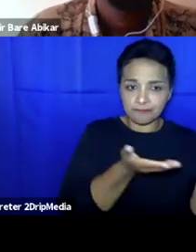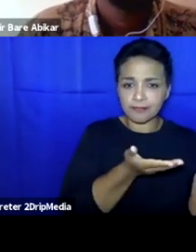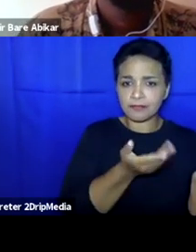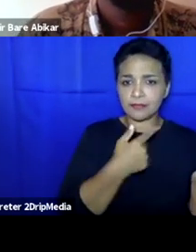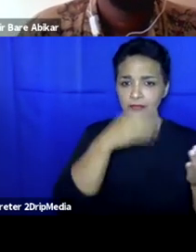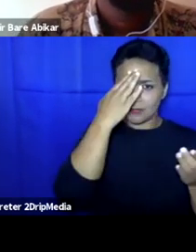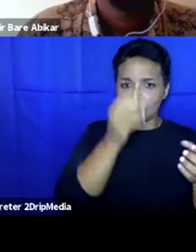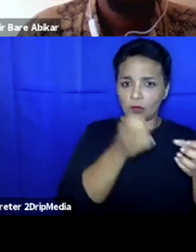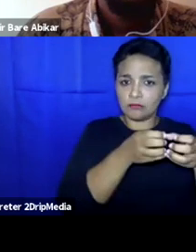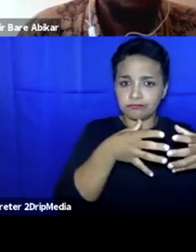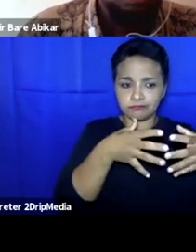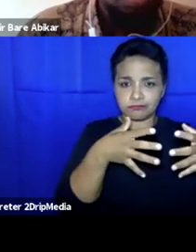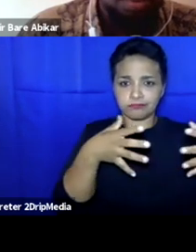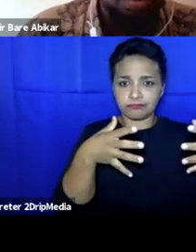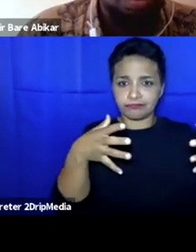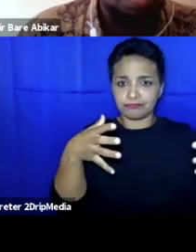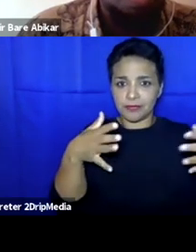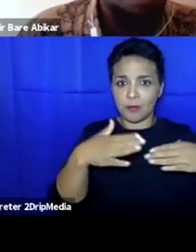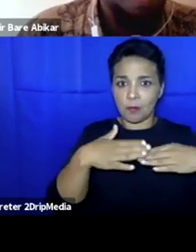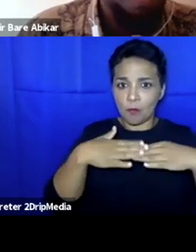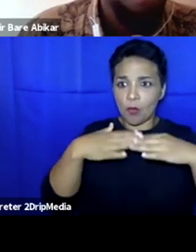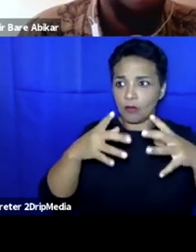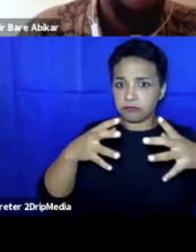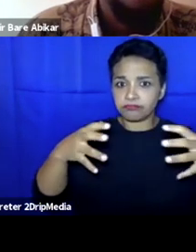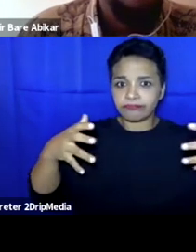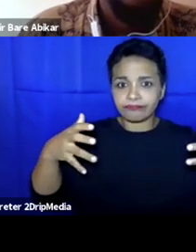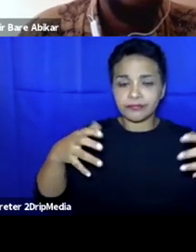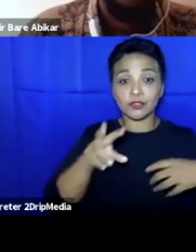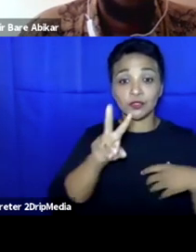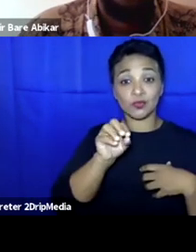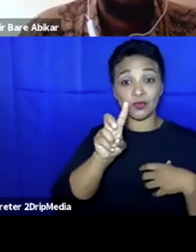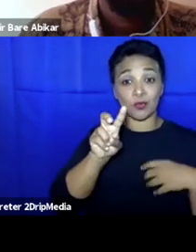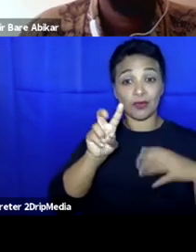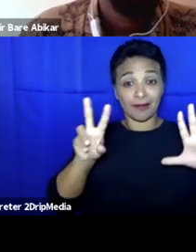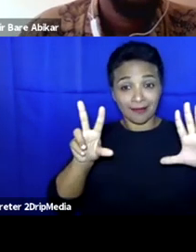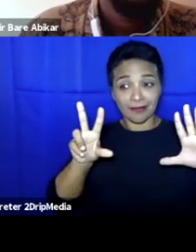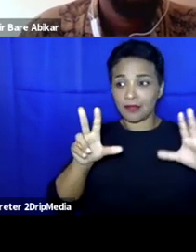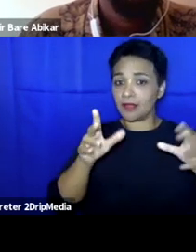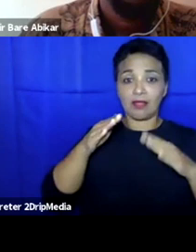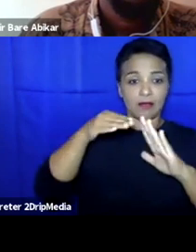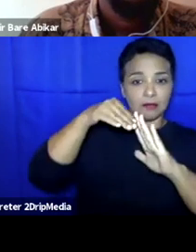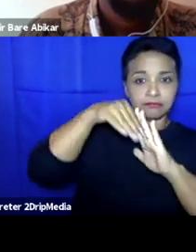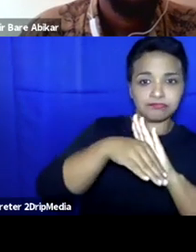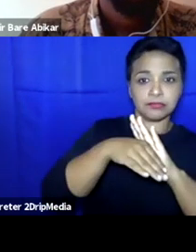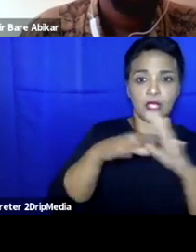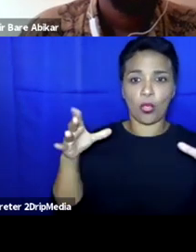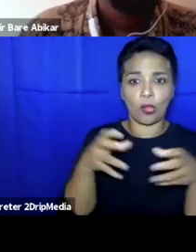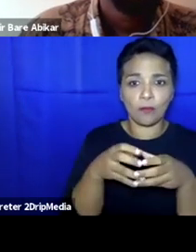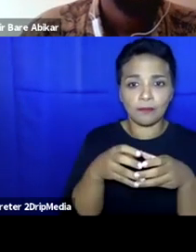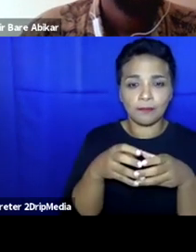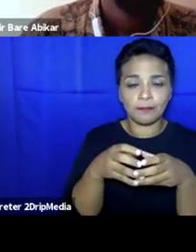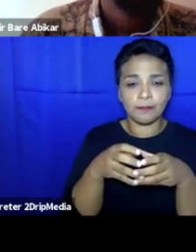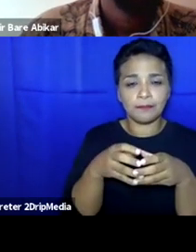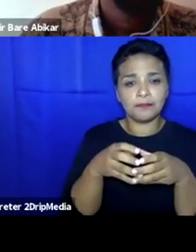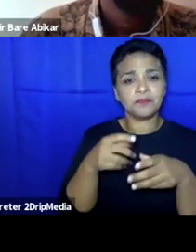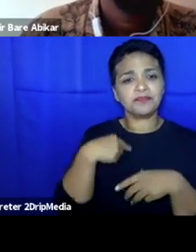post 2018, and yet we've actually seen it reduced post 2018. So, Rossella, I think you're probably